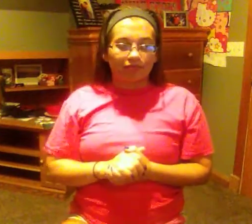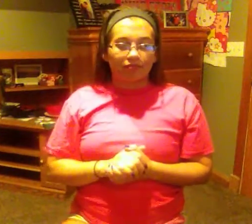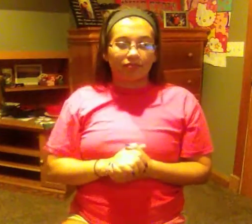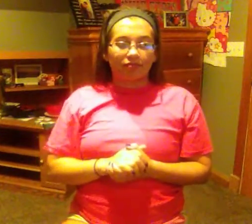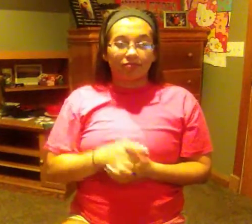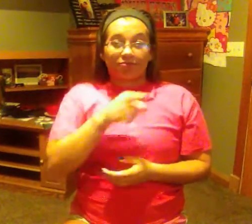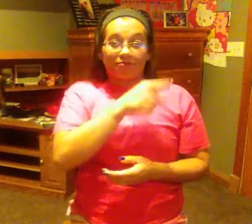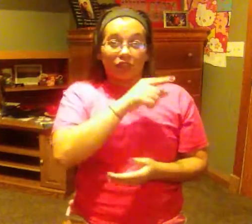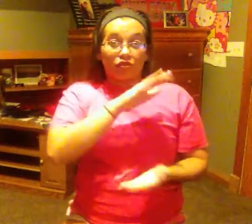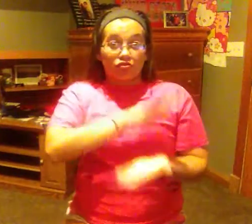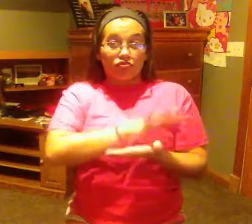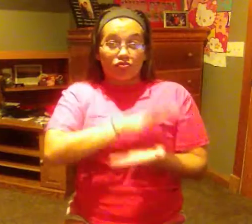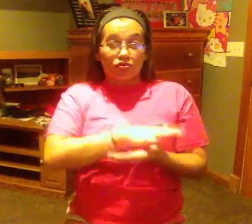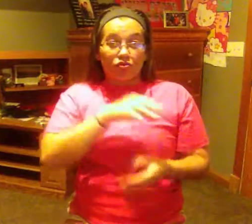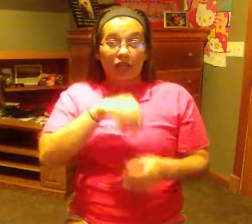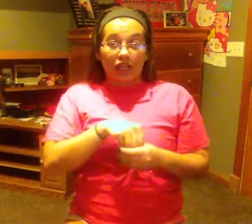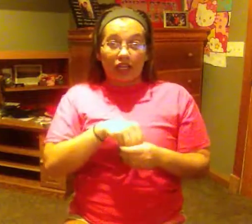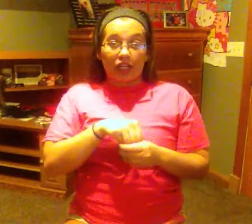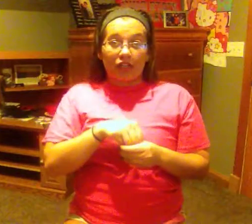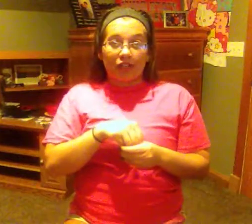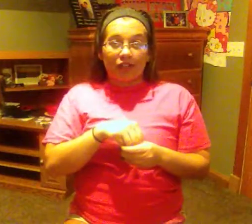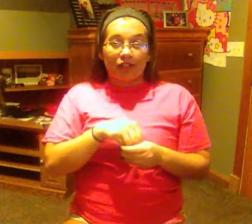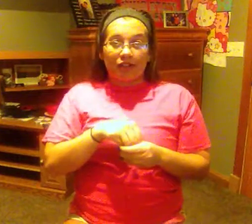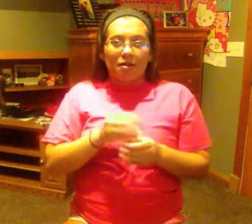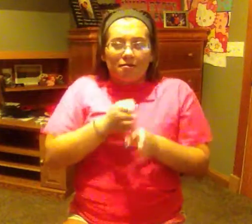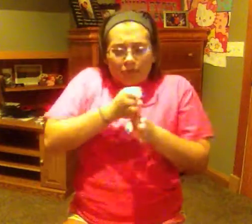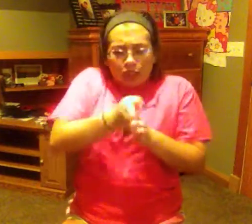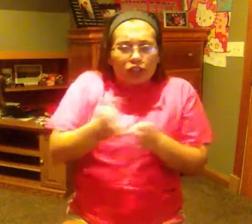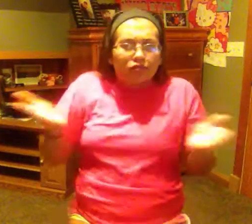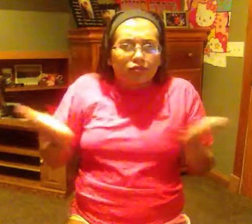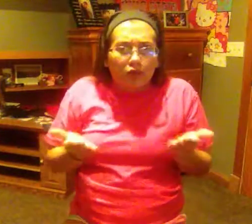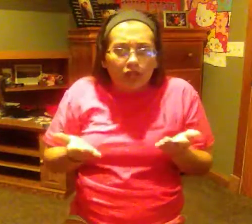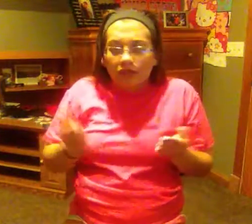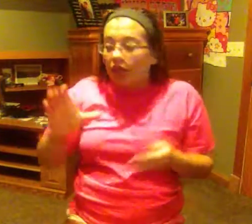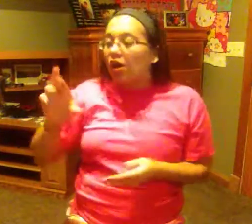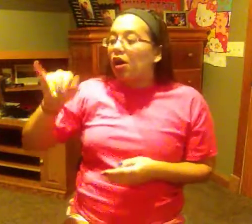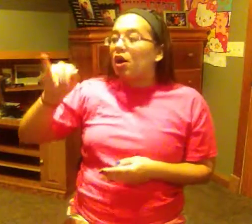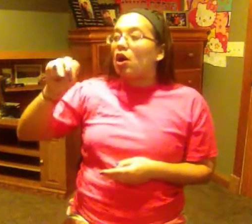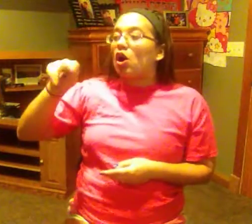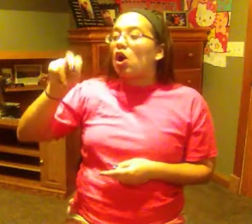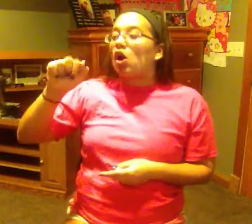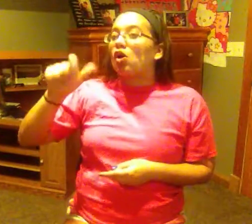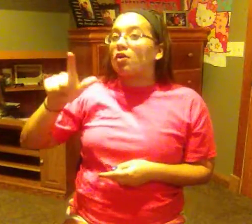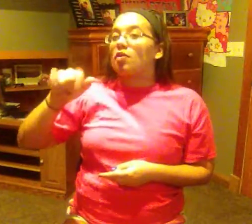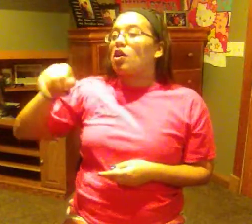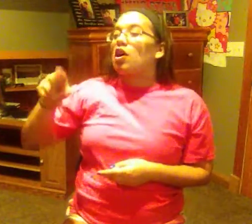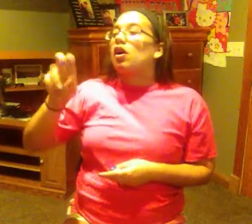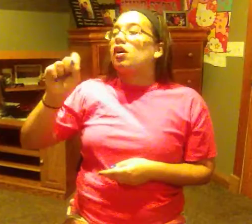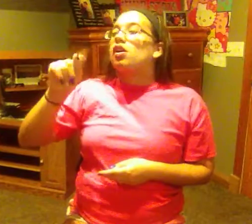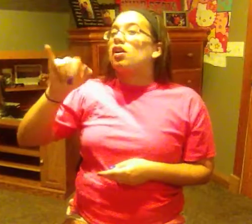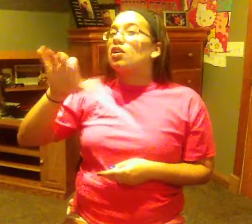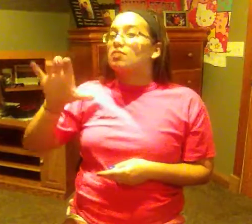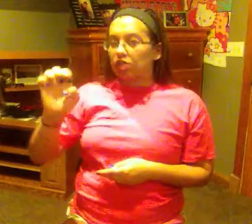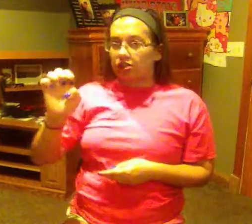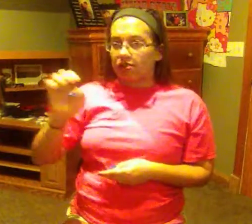go on law enforcement, so this is a great MOS for me. I already have experience with what I'll be studying and have a better feel for which area of police work I